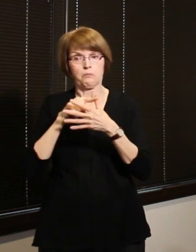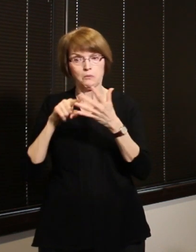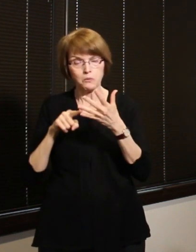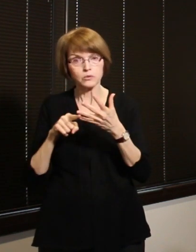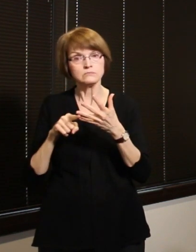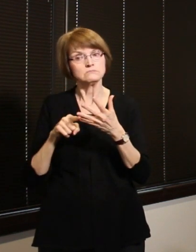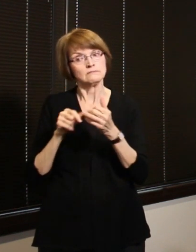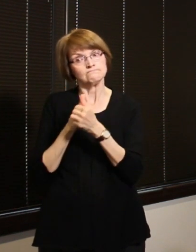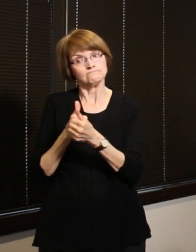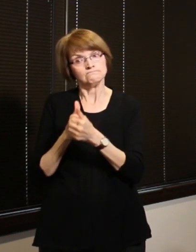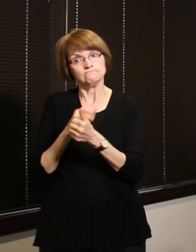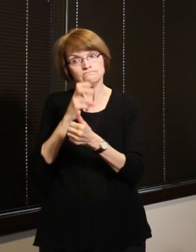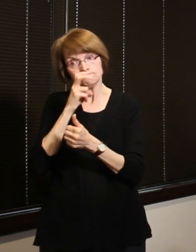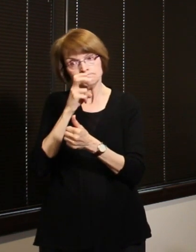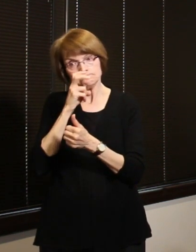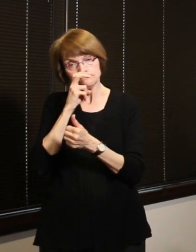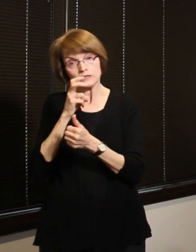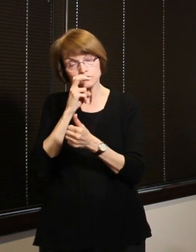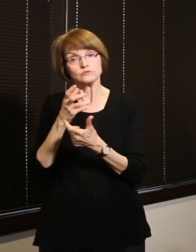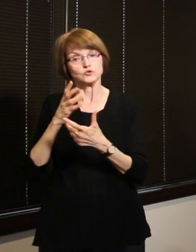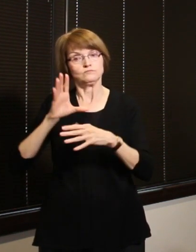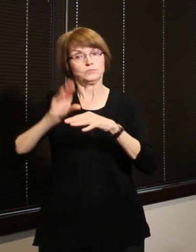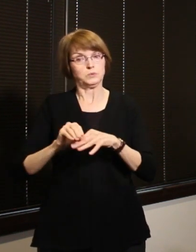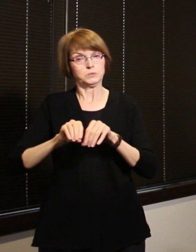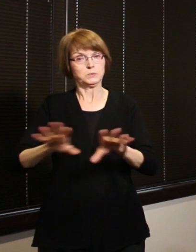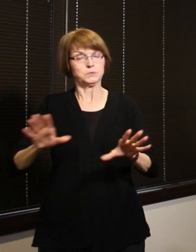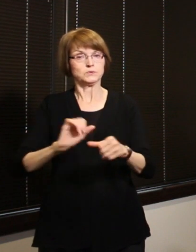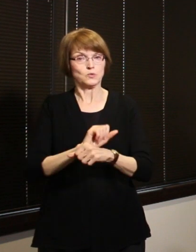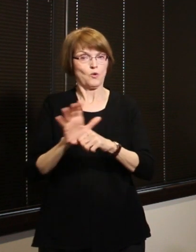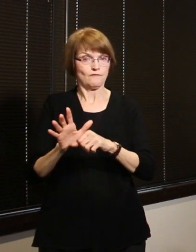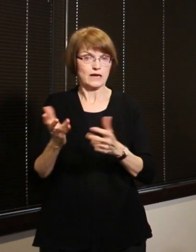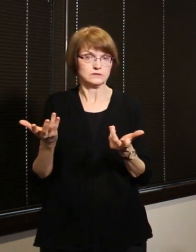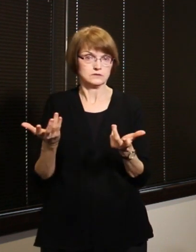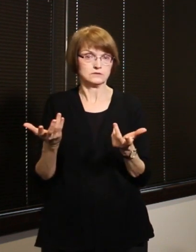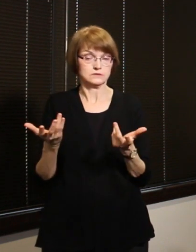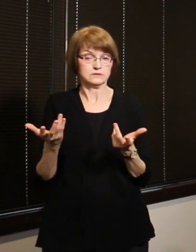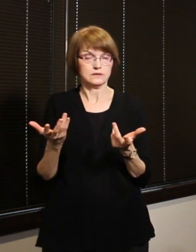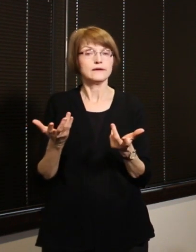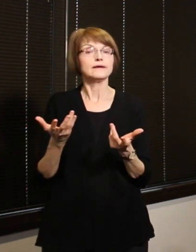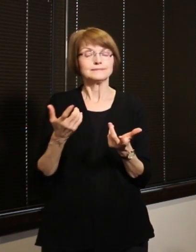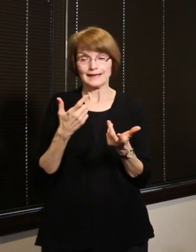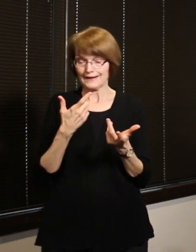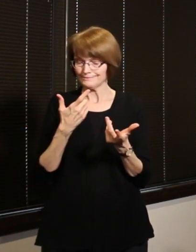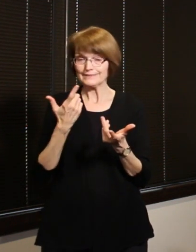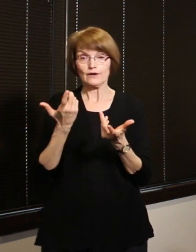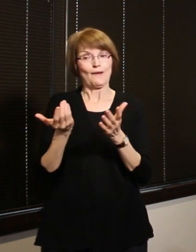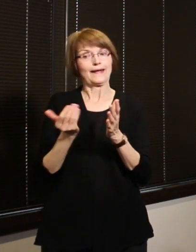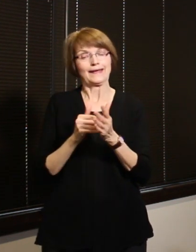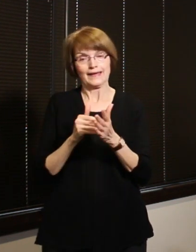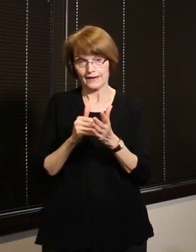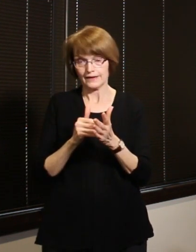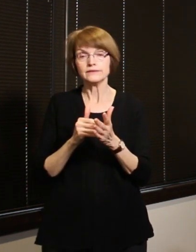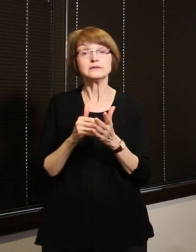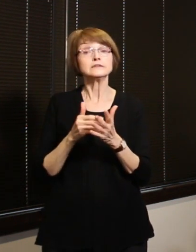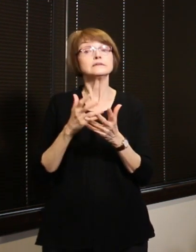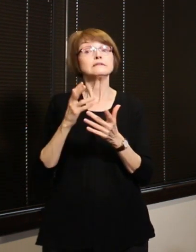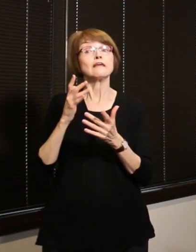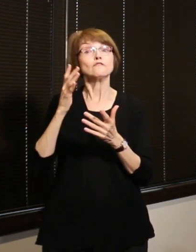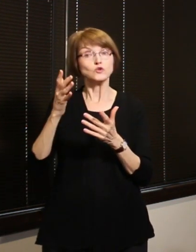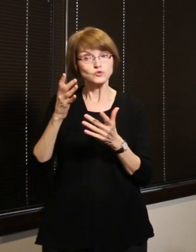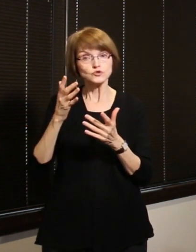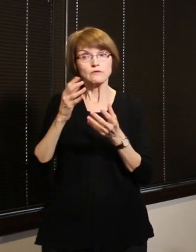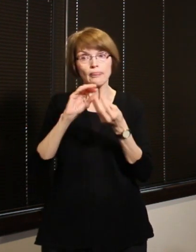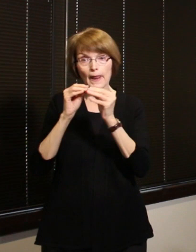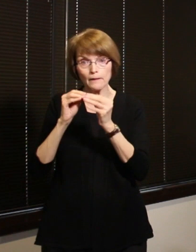keep that transmission rate low. And as I've said many times before, we'll continue to follow this data going forward and make sure that we're going in the